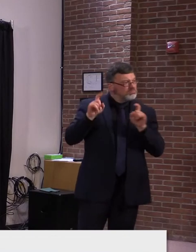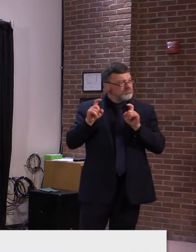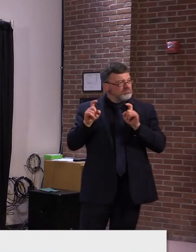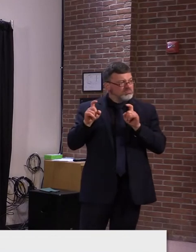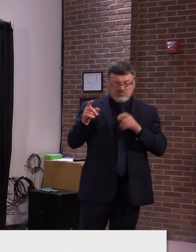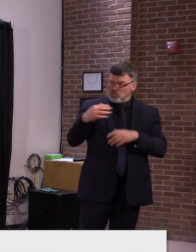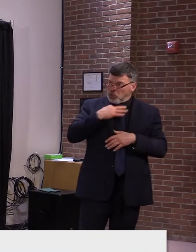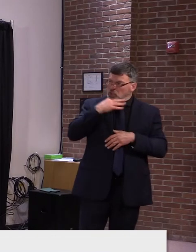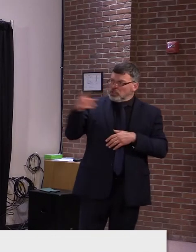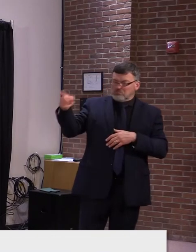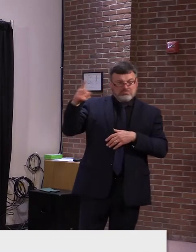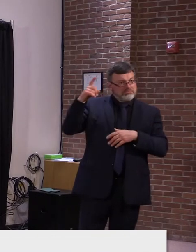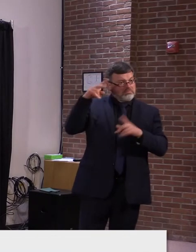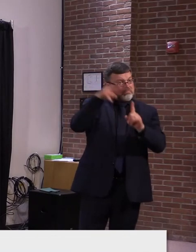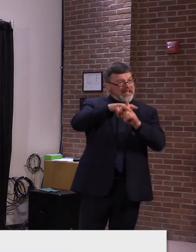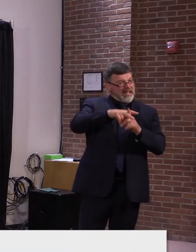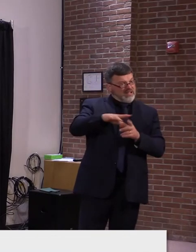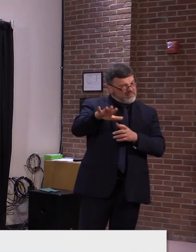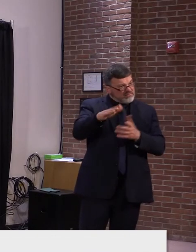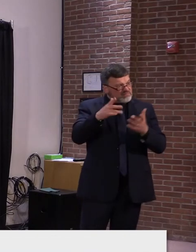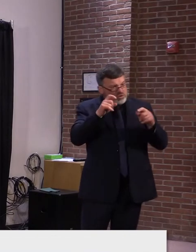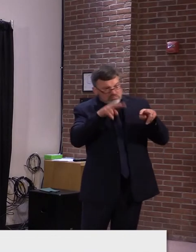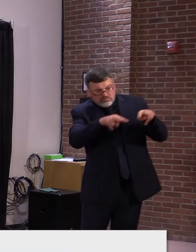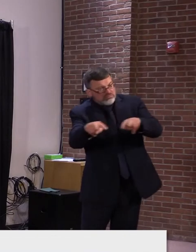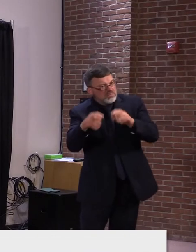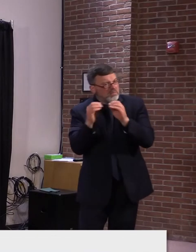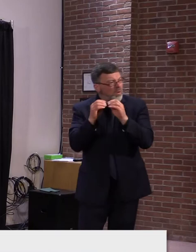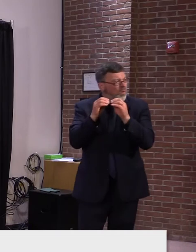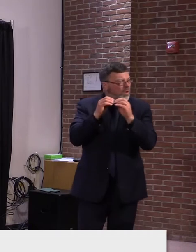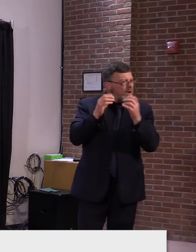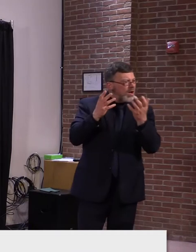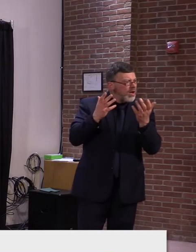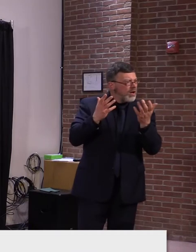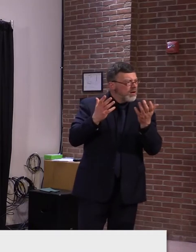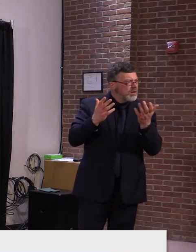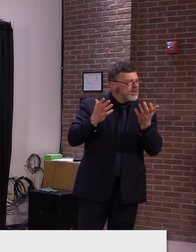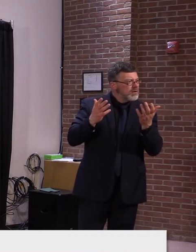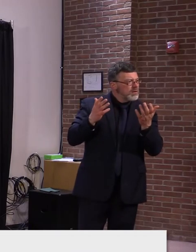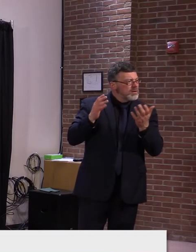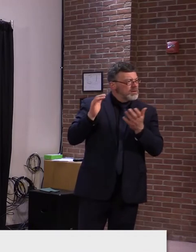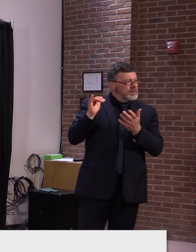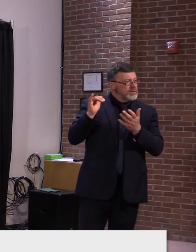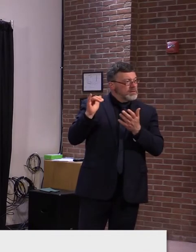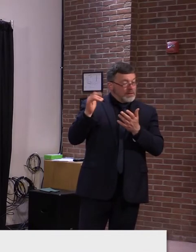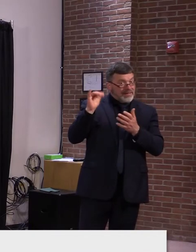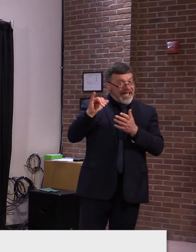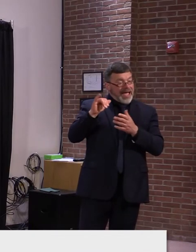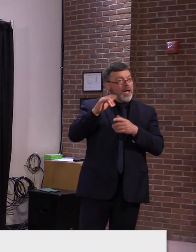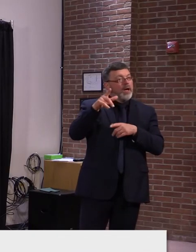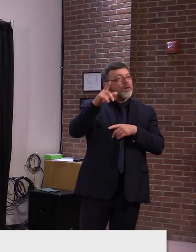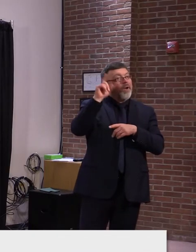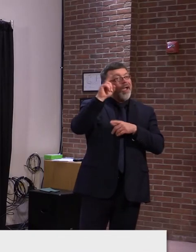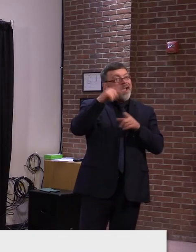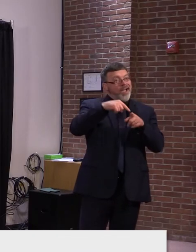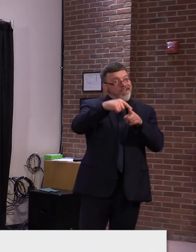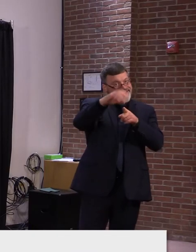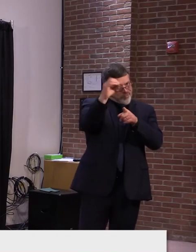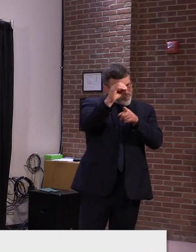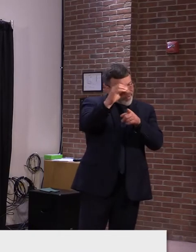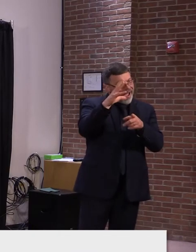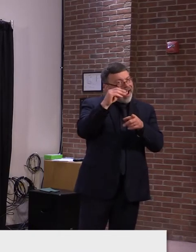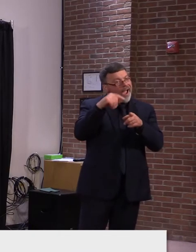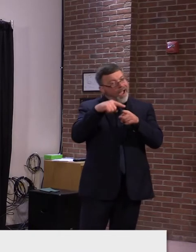that? And are these trends alarming at all as the BA1 and BA2 variants are spreading?